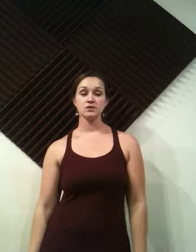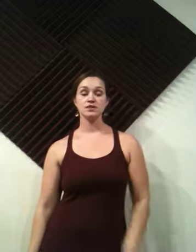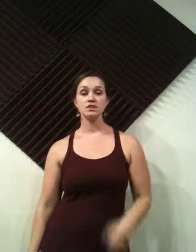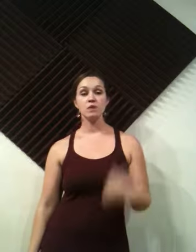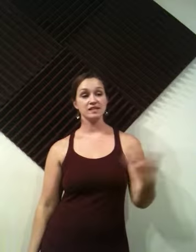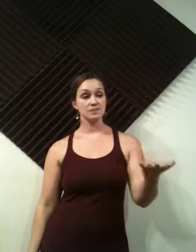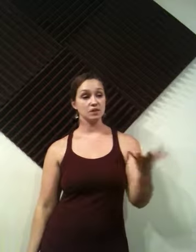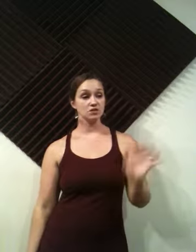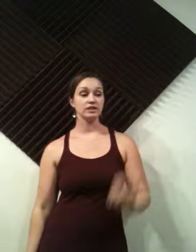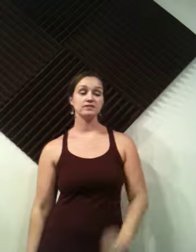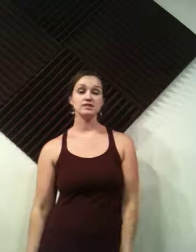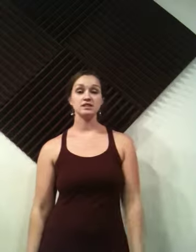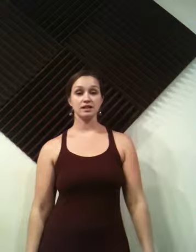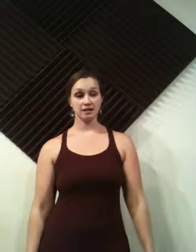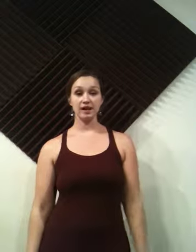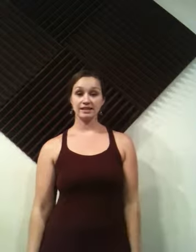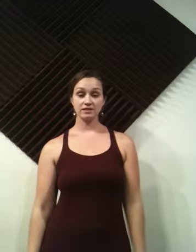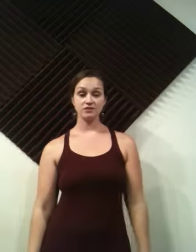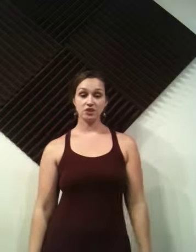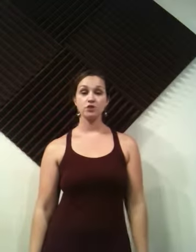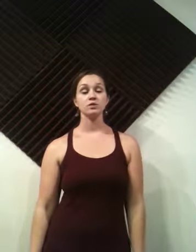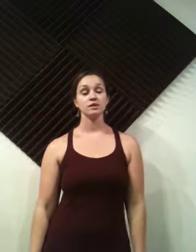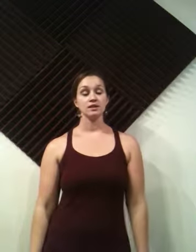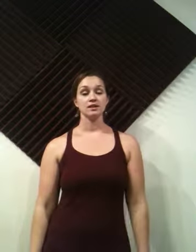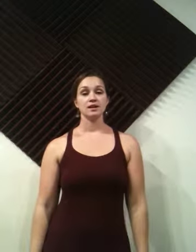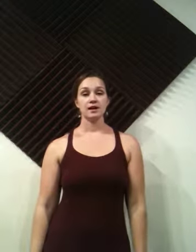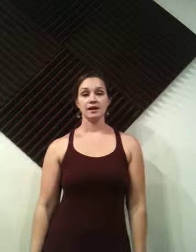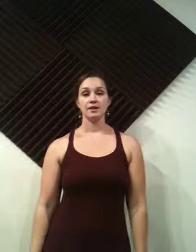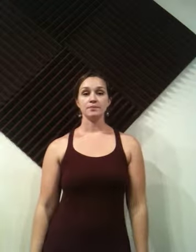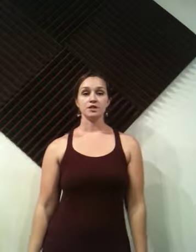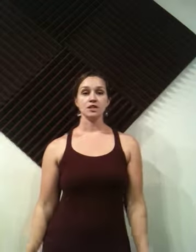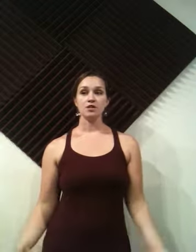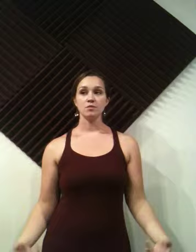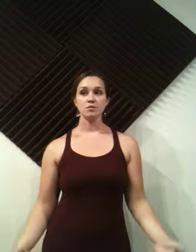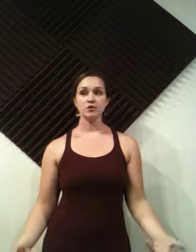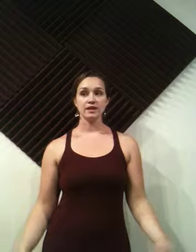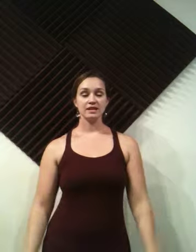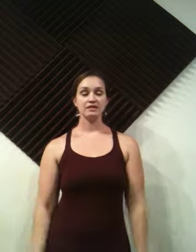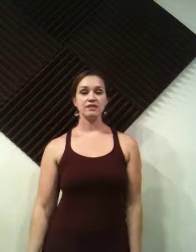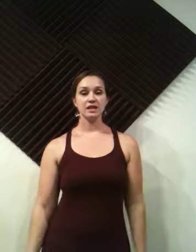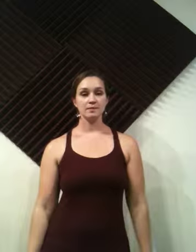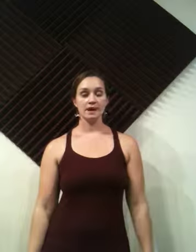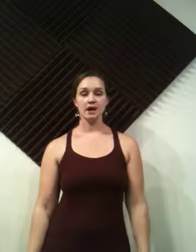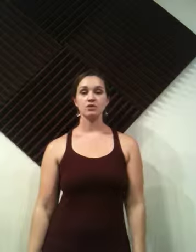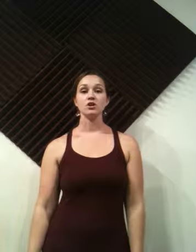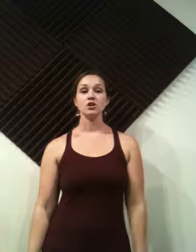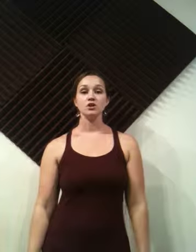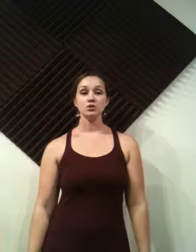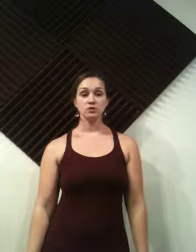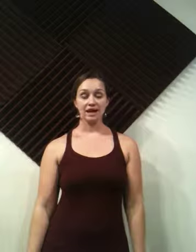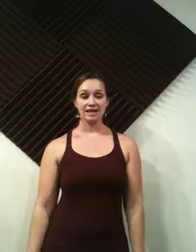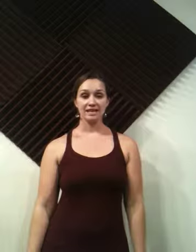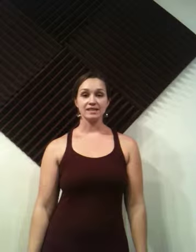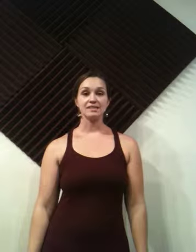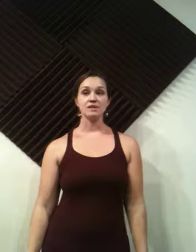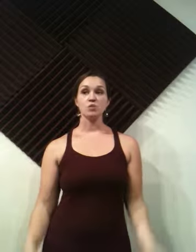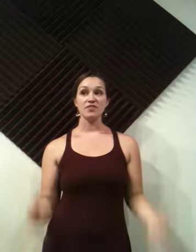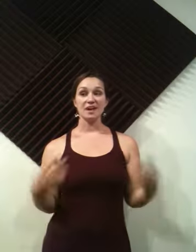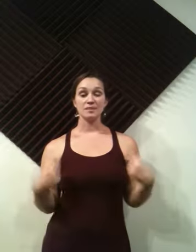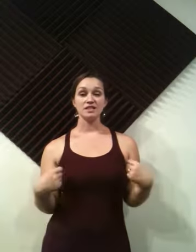Susie? What special gift did God give you? You know, the more they can think about who God is and what that means